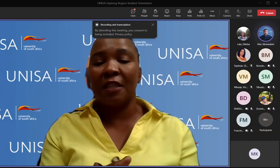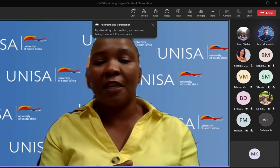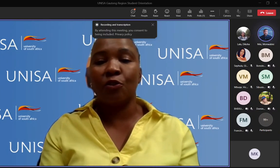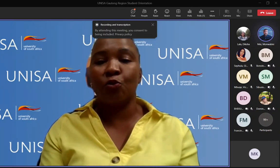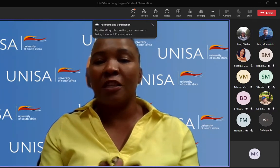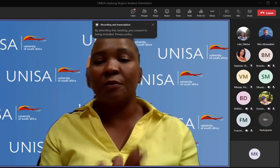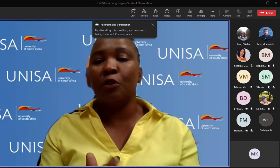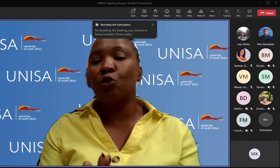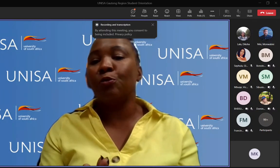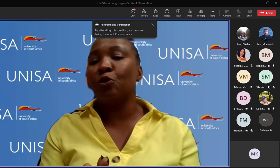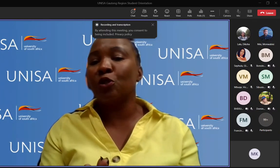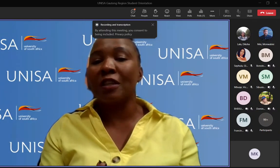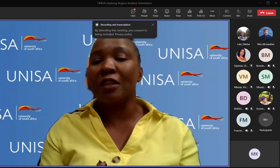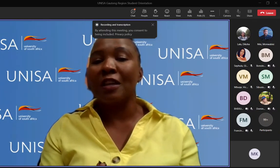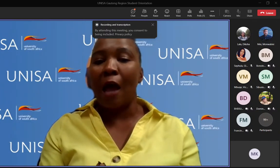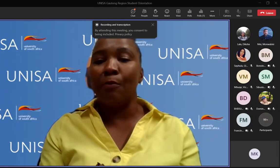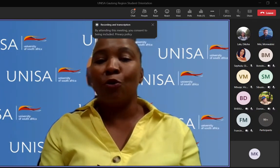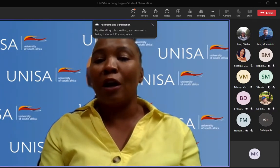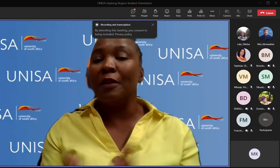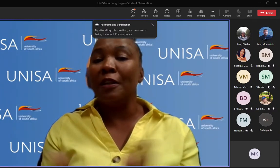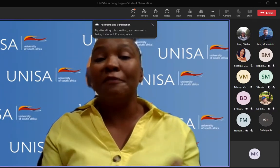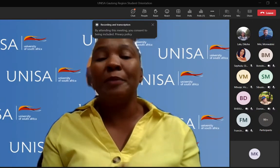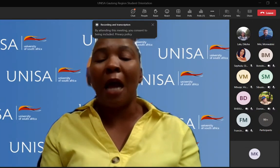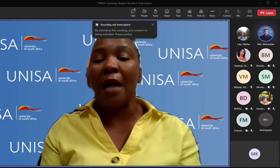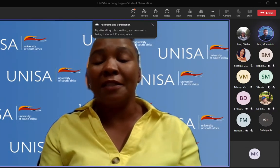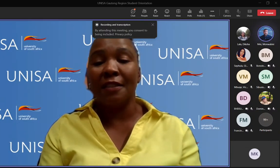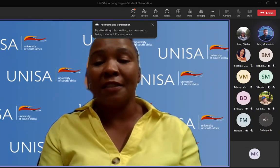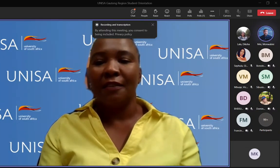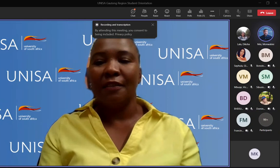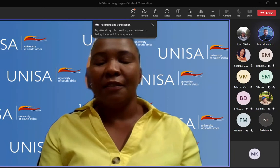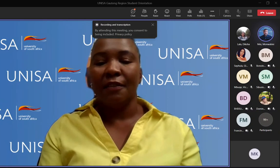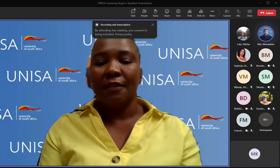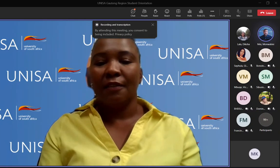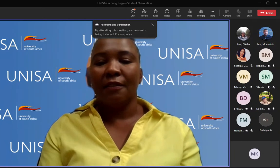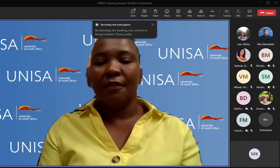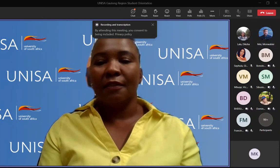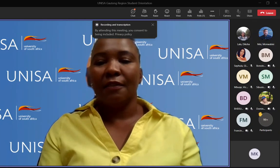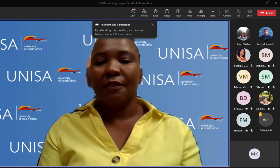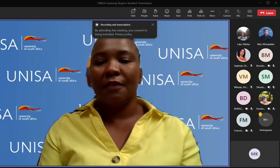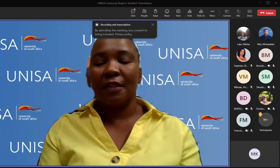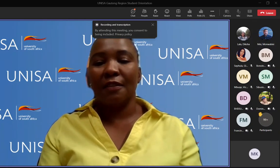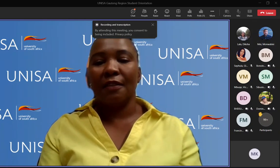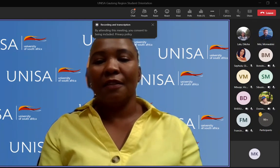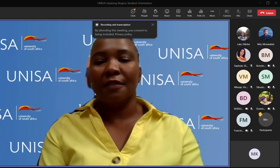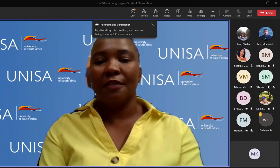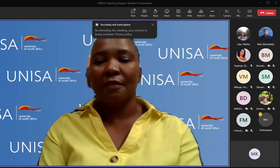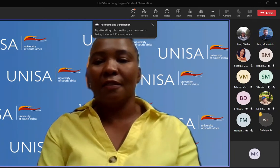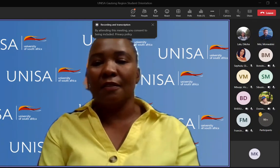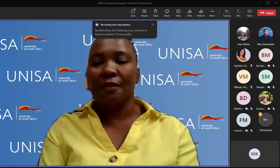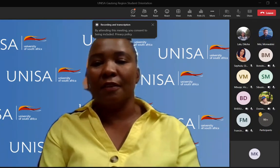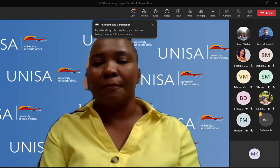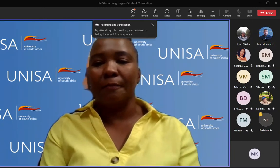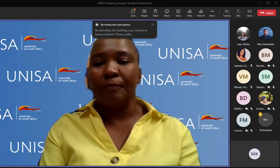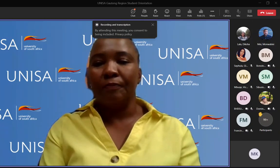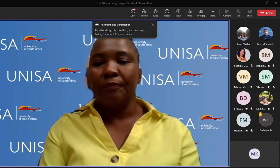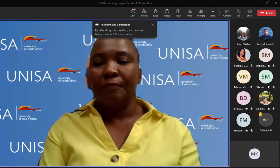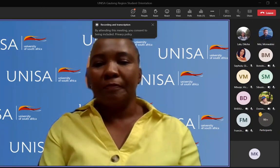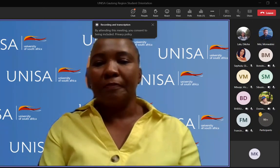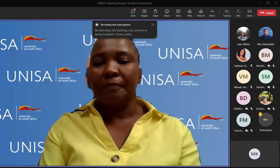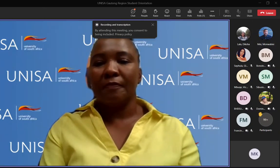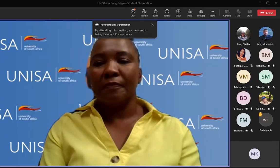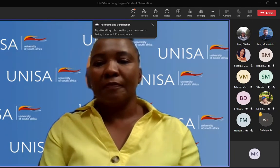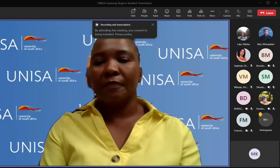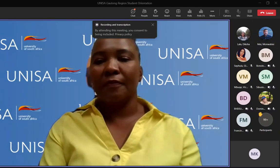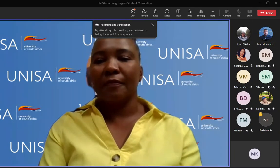the presenters to be a little bit slow because I'm all I'm left behind oh oh I'm sorry I'm sorry about that man oh thank you thank